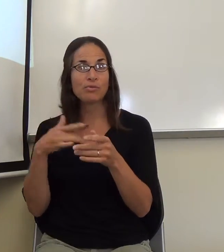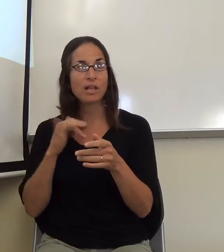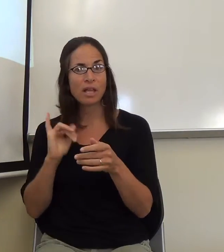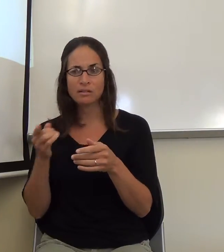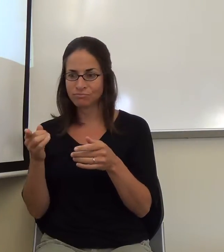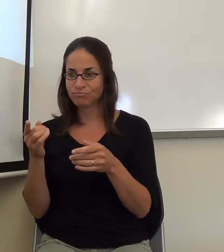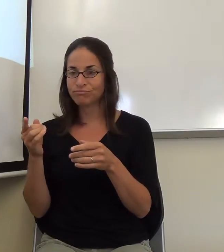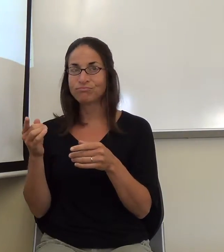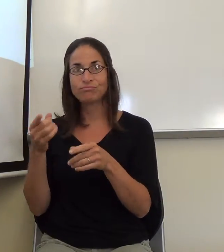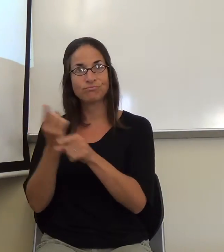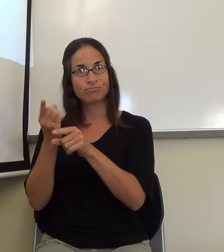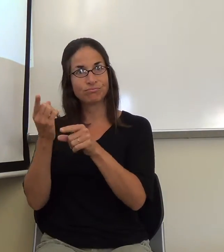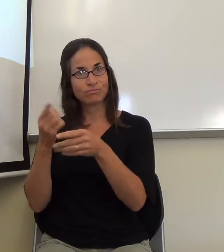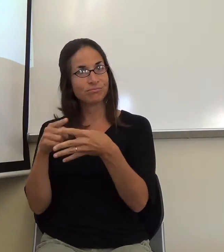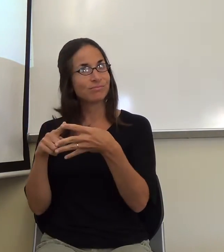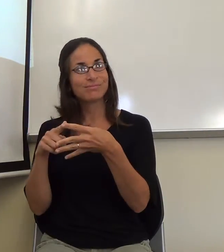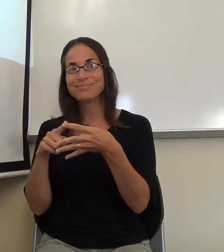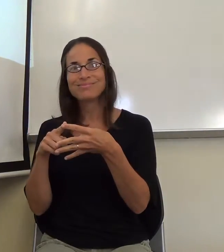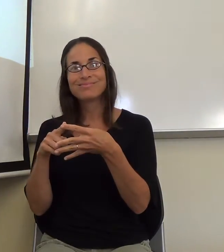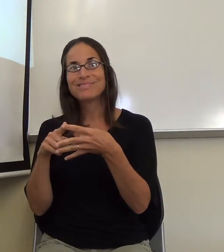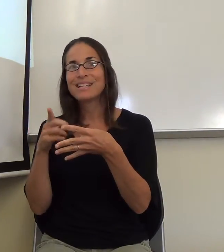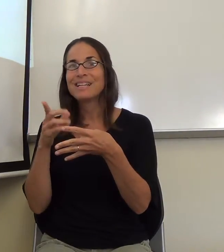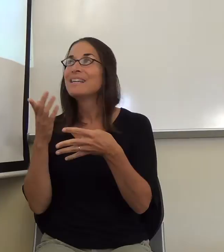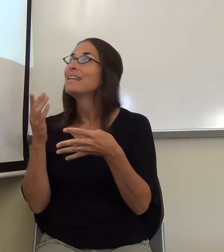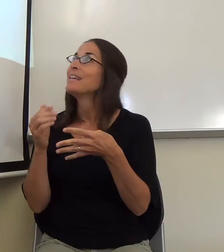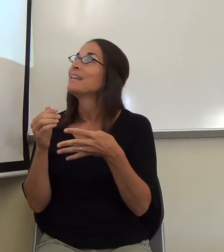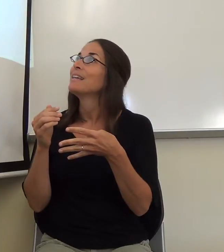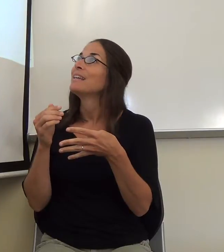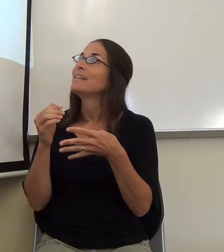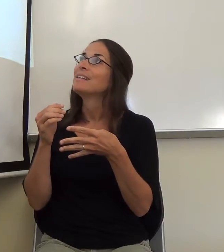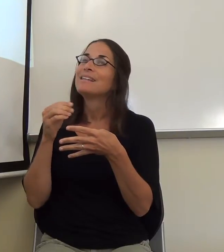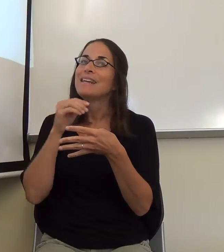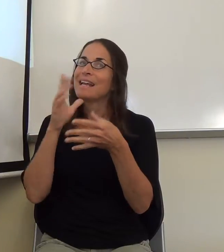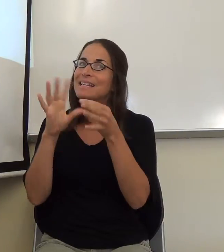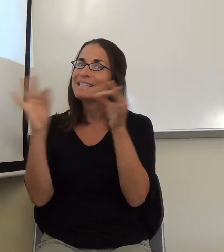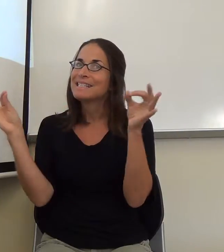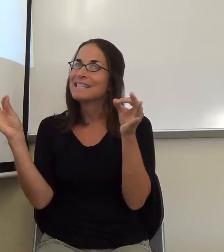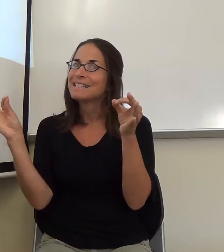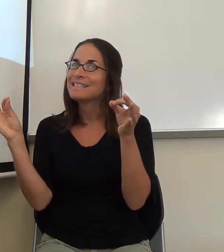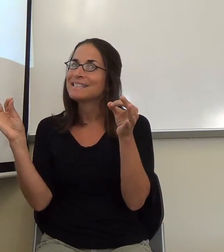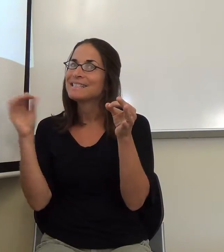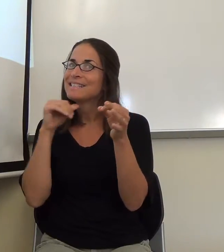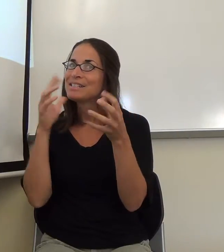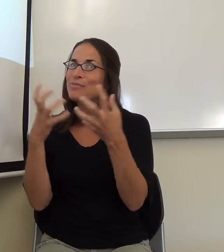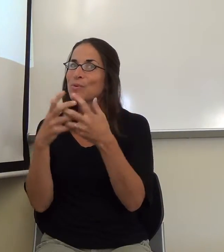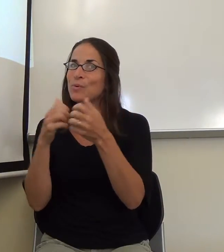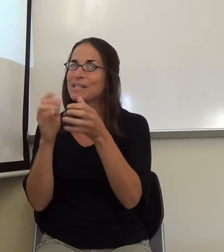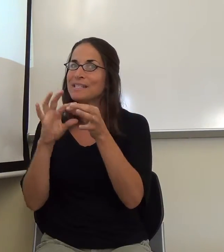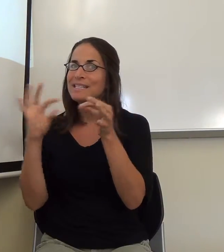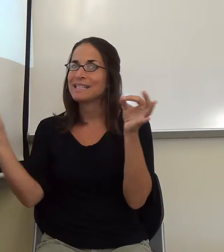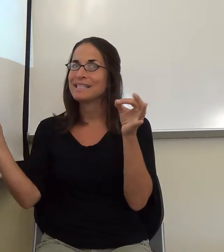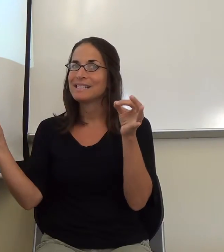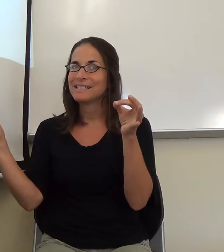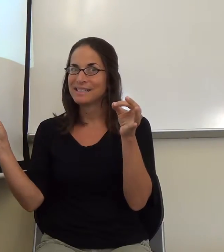but that's not what this says, okay? Yeah. What about this one?